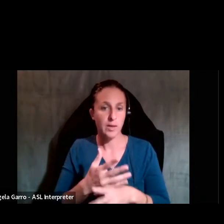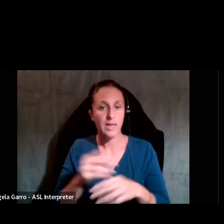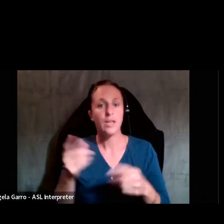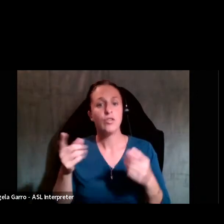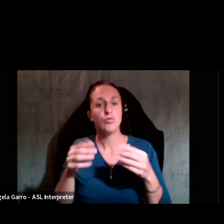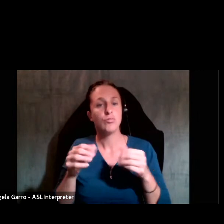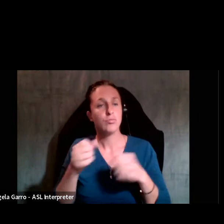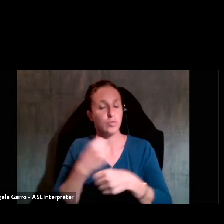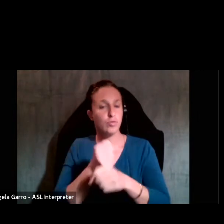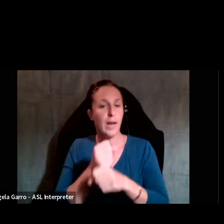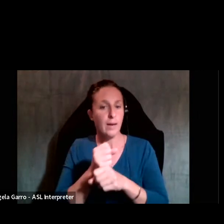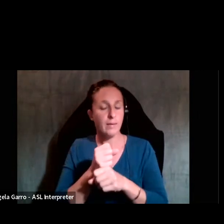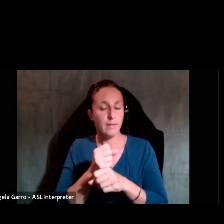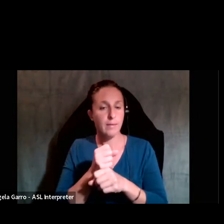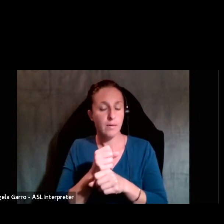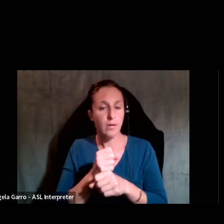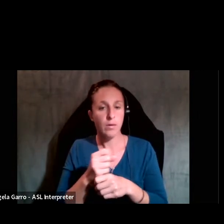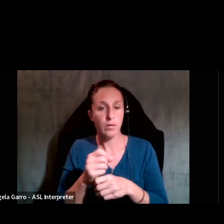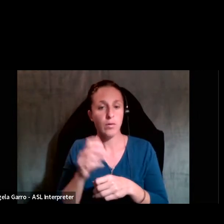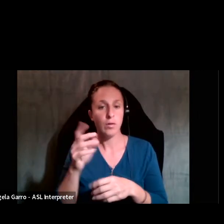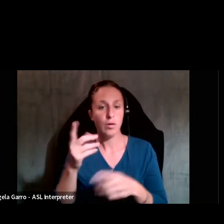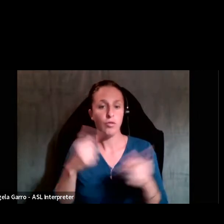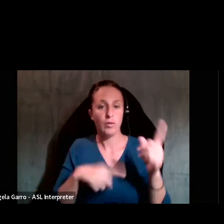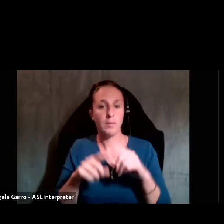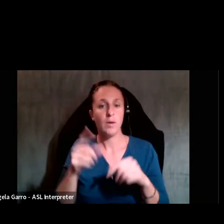onboarding new employees. Okay.